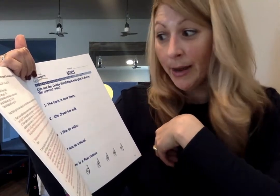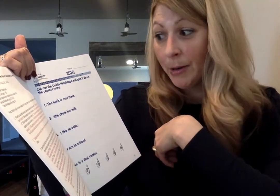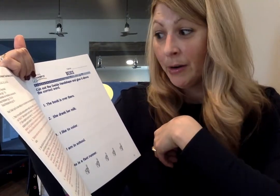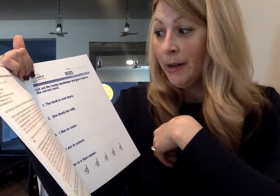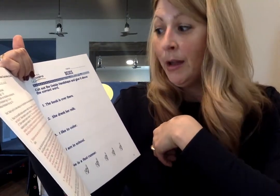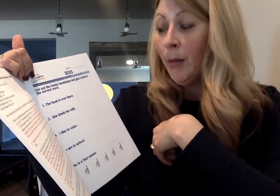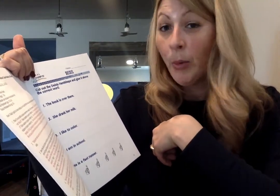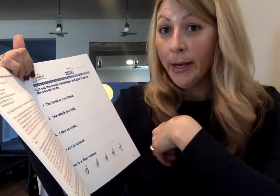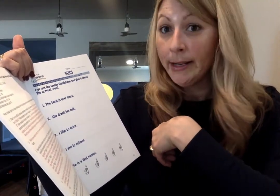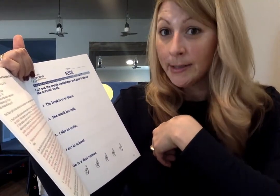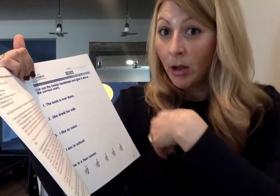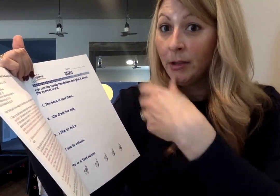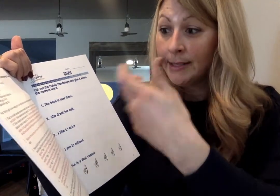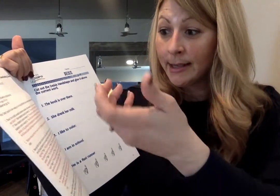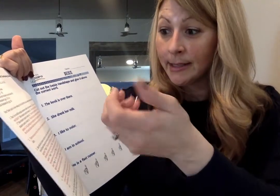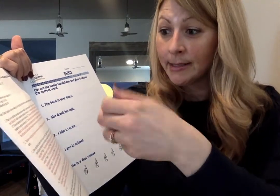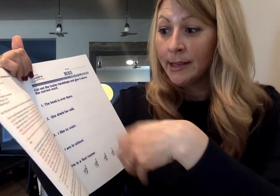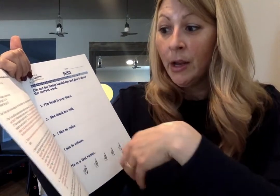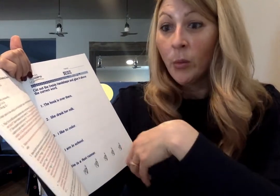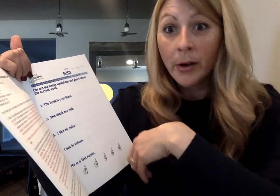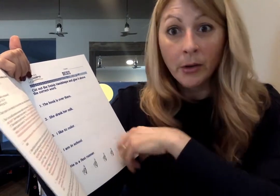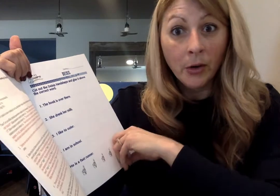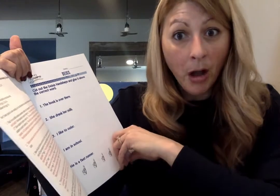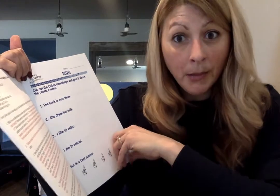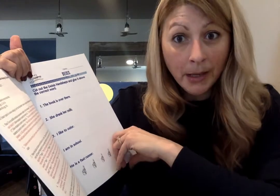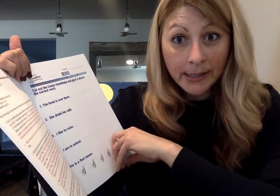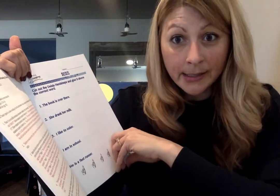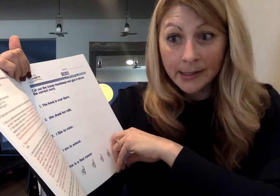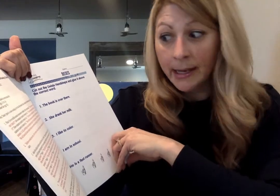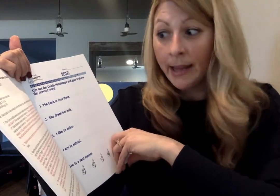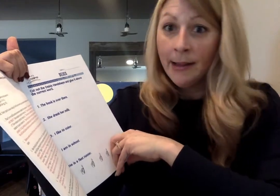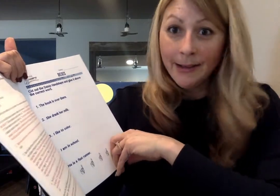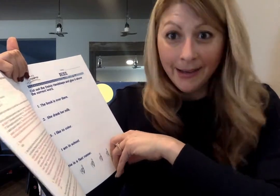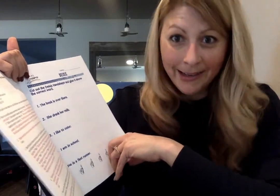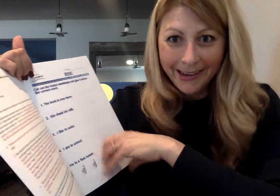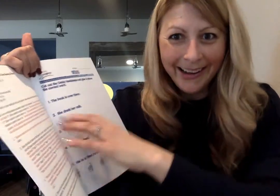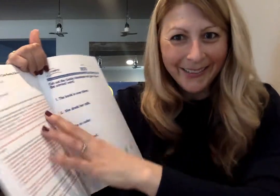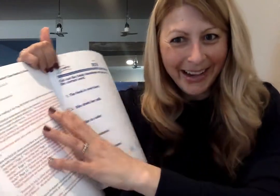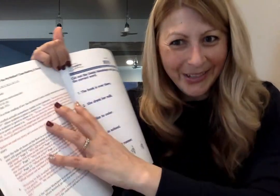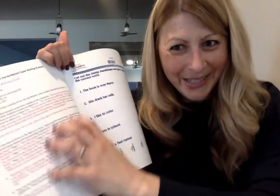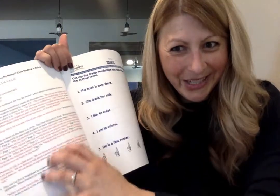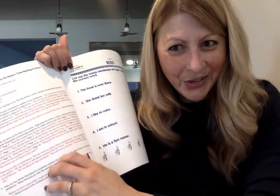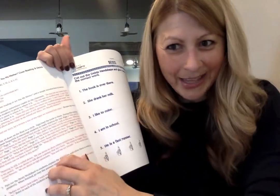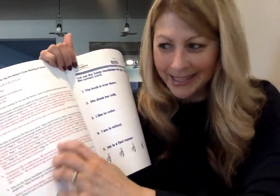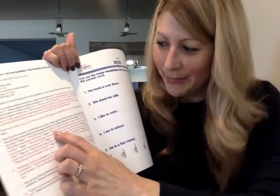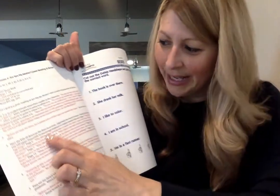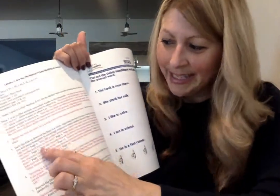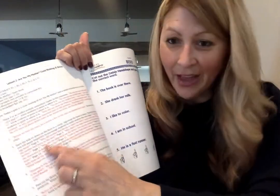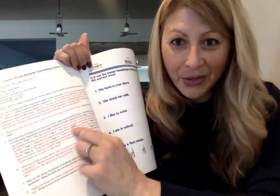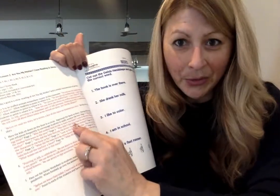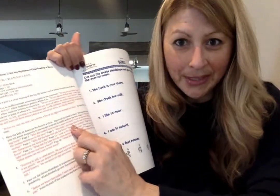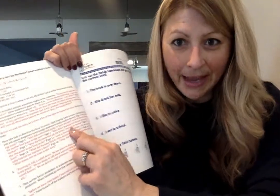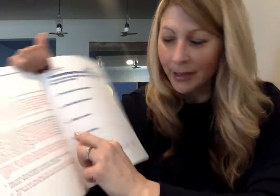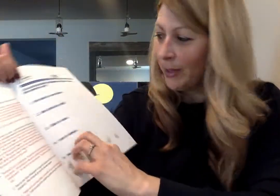grammar. Pointing is called Dexis. We're going to learn all about Dexis today. La, la, la, la, la, right? And you teach your lesson, but I tell you exactly what to